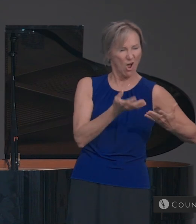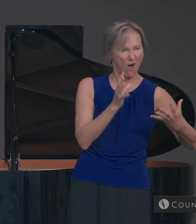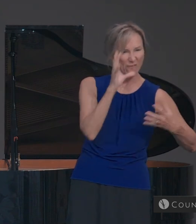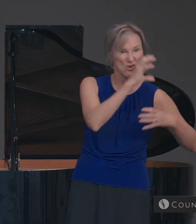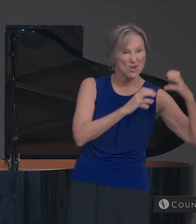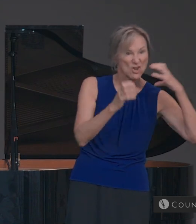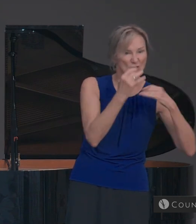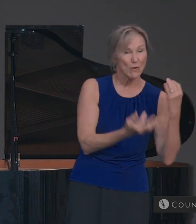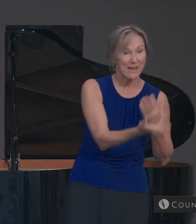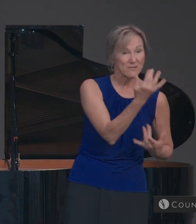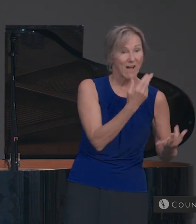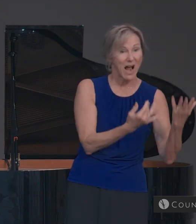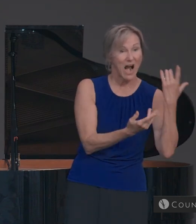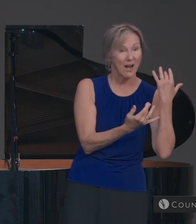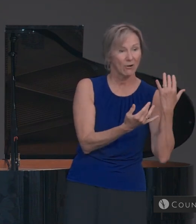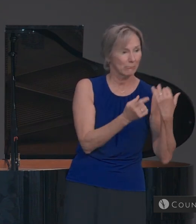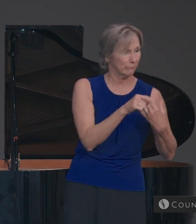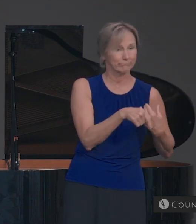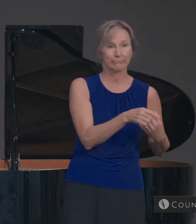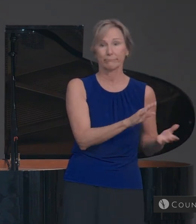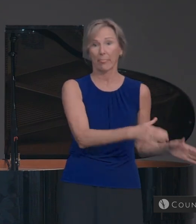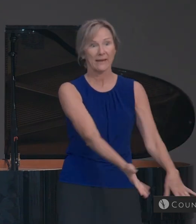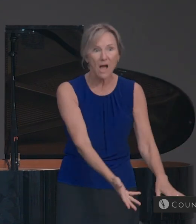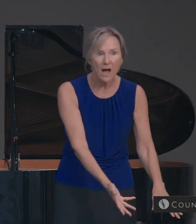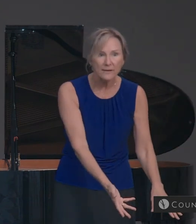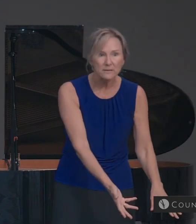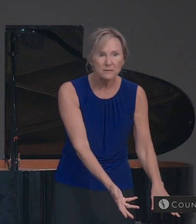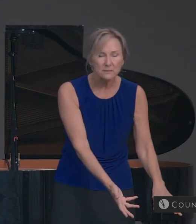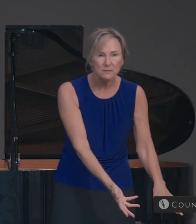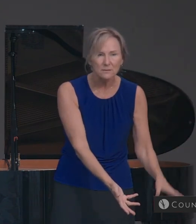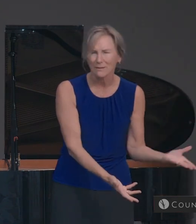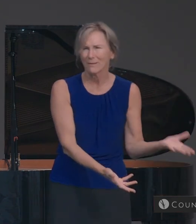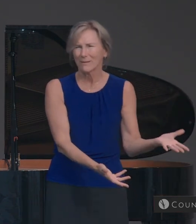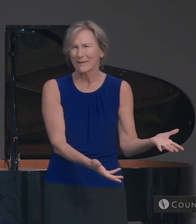died. They died.